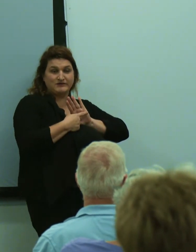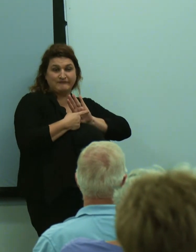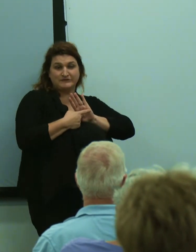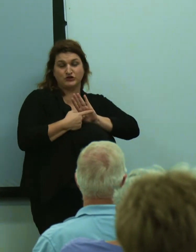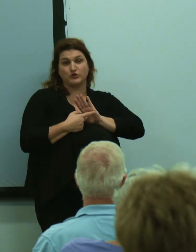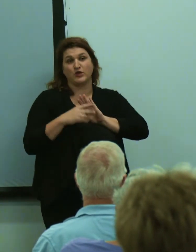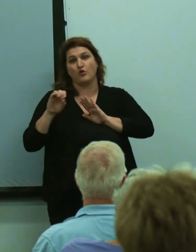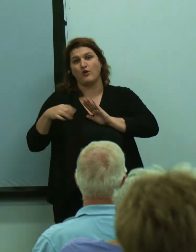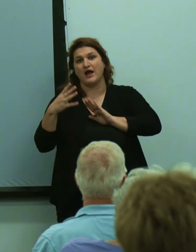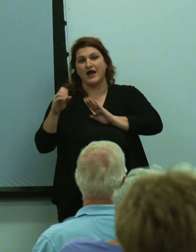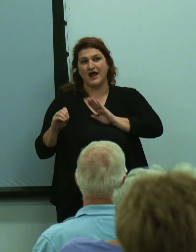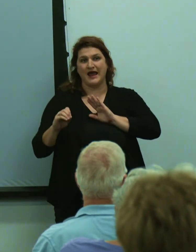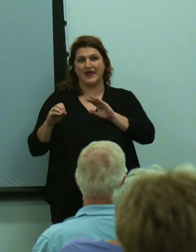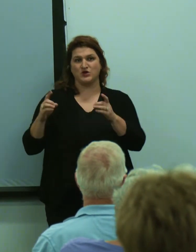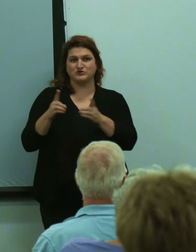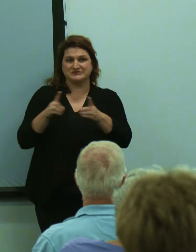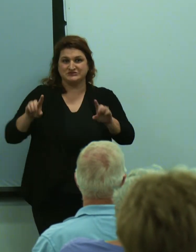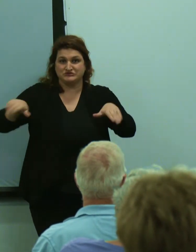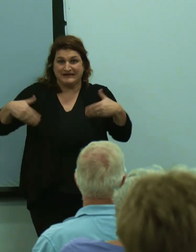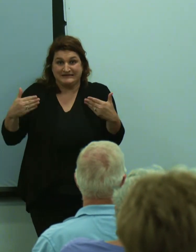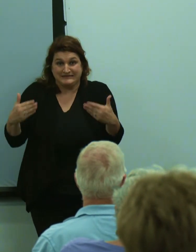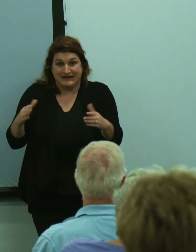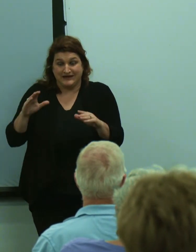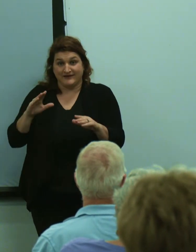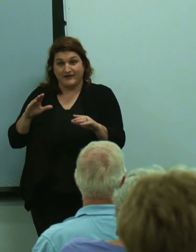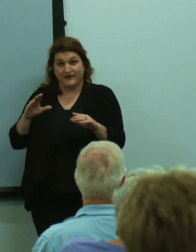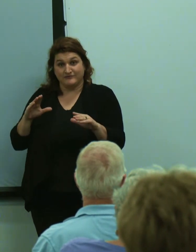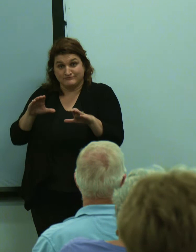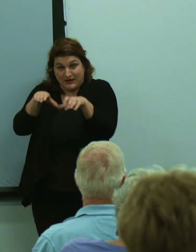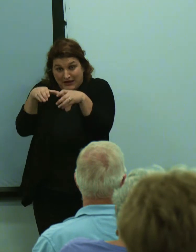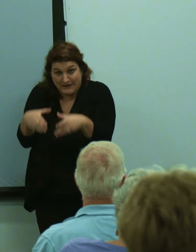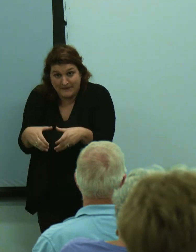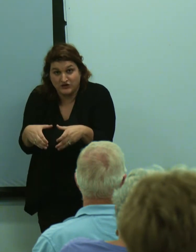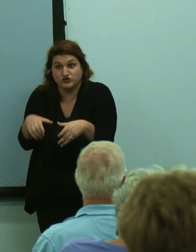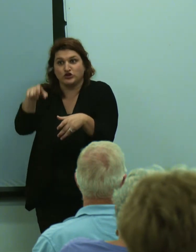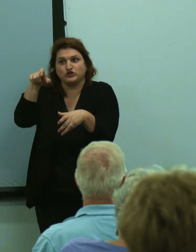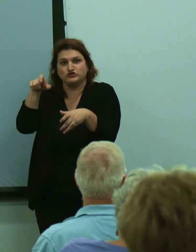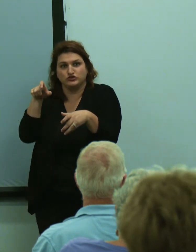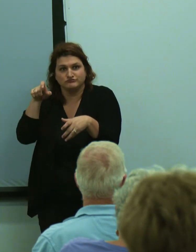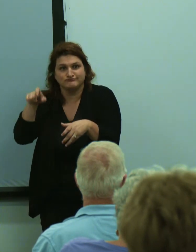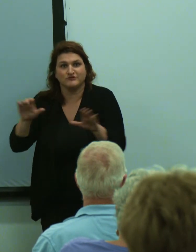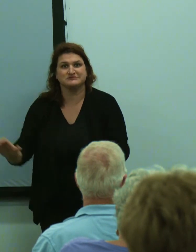Redistricting Commission, which was supposed to take action by last Friday. Nothing happened.